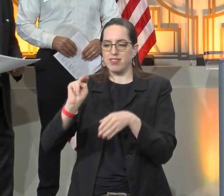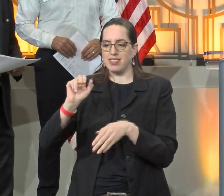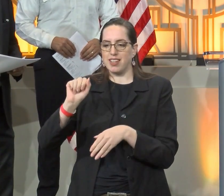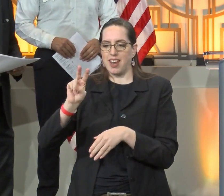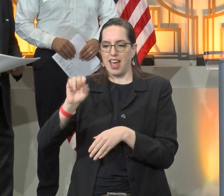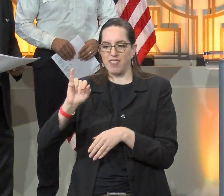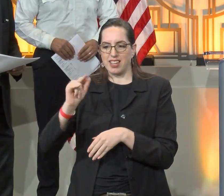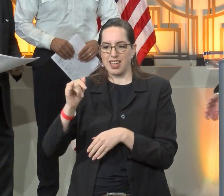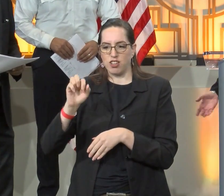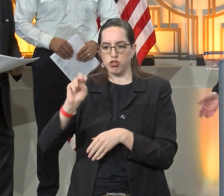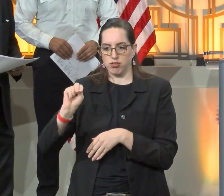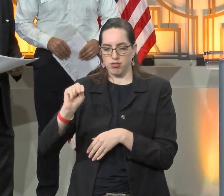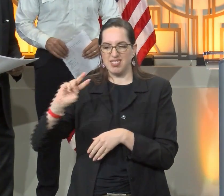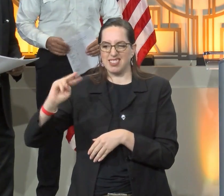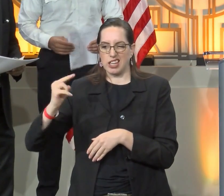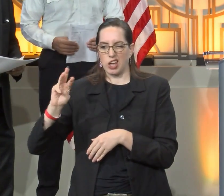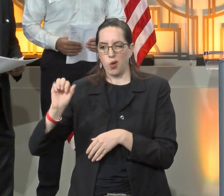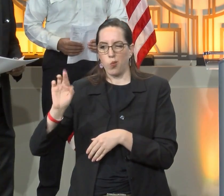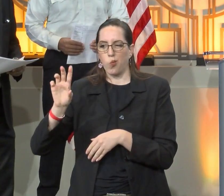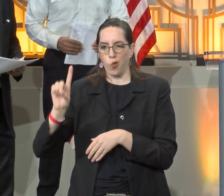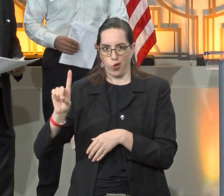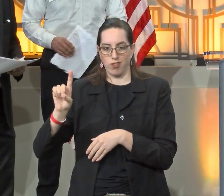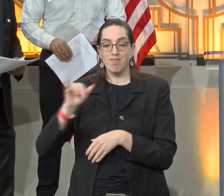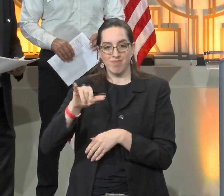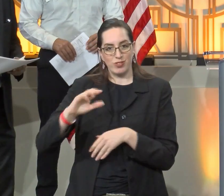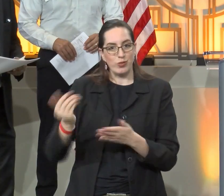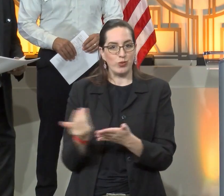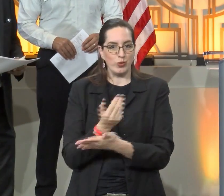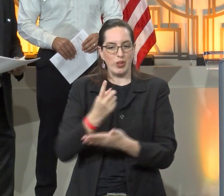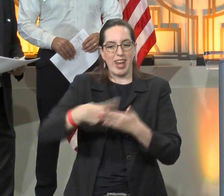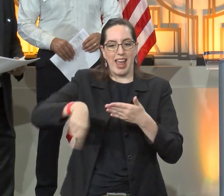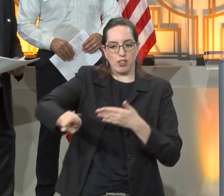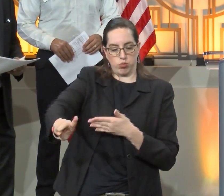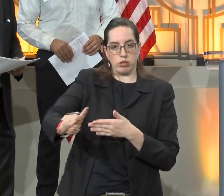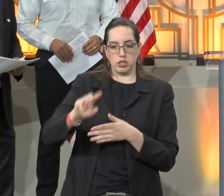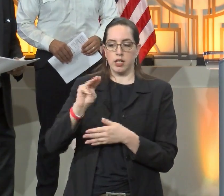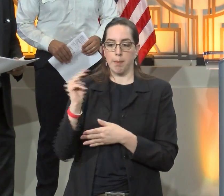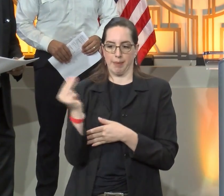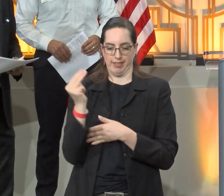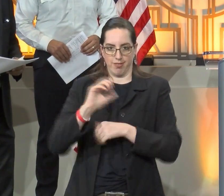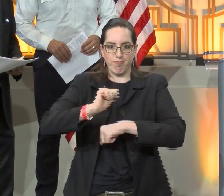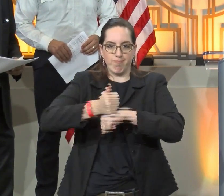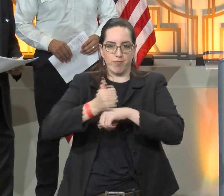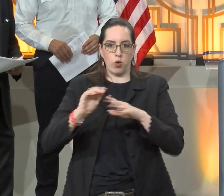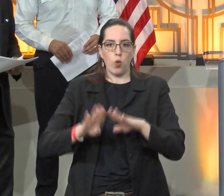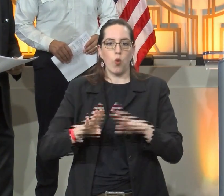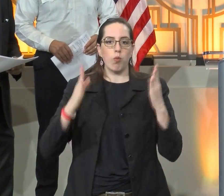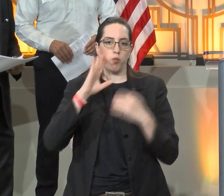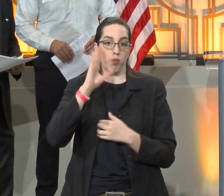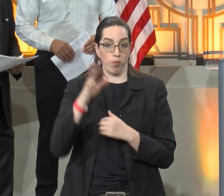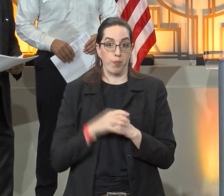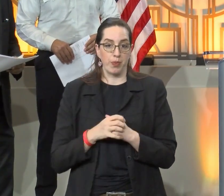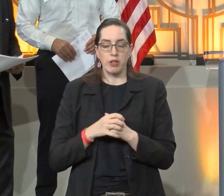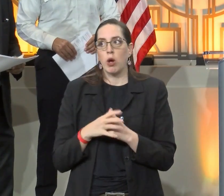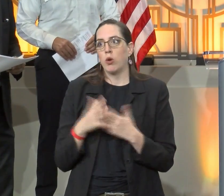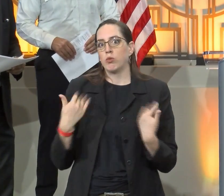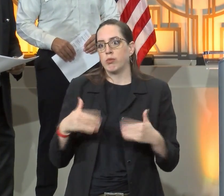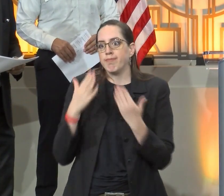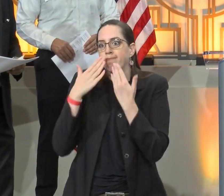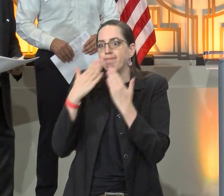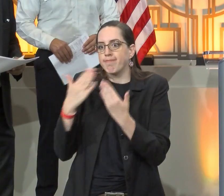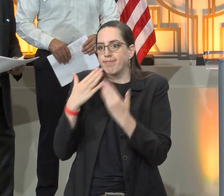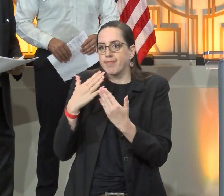Ward. It'll be one of the new sites that will be in place next week, beginning on Monday. So special thank you